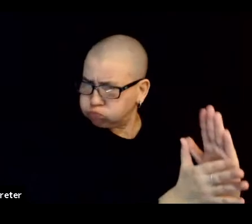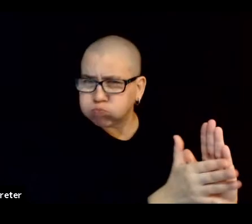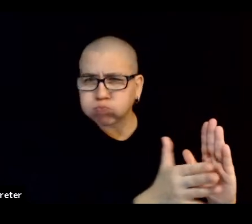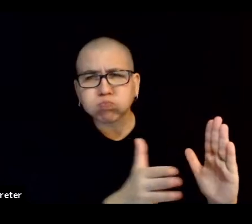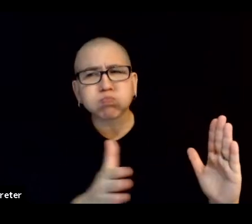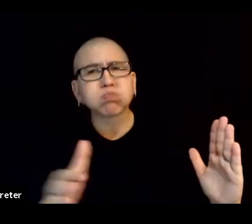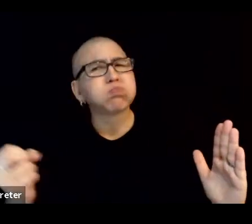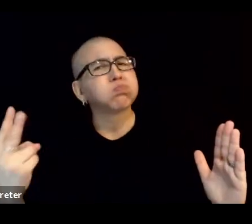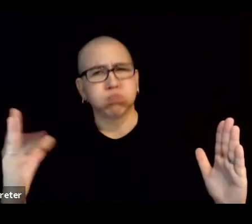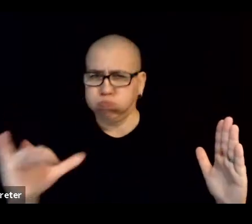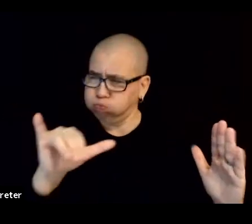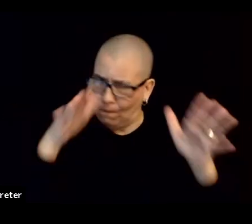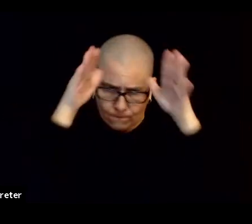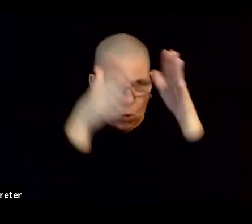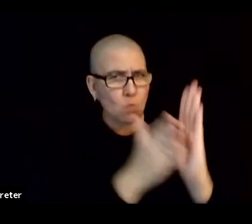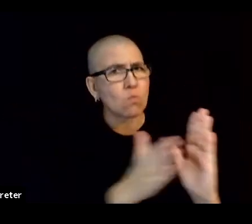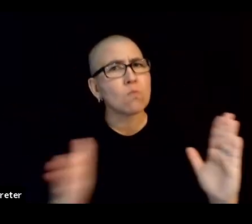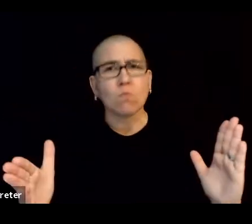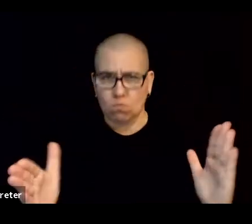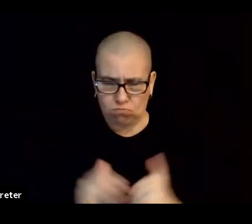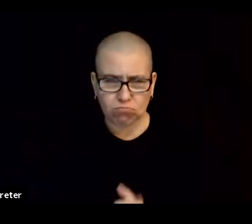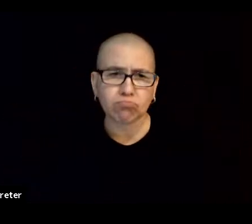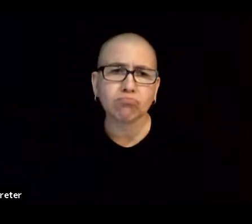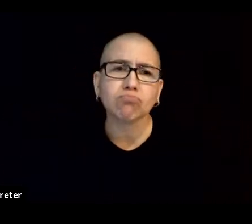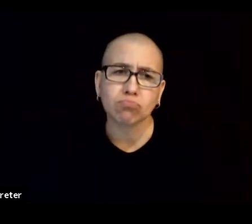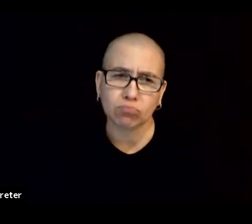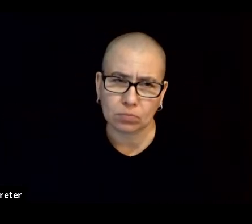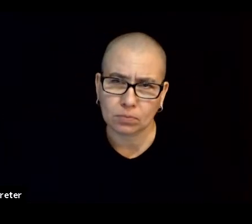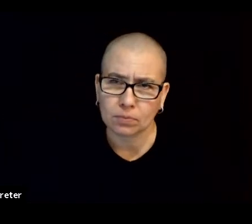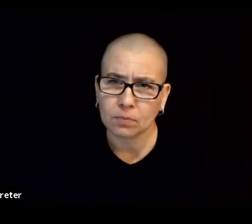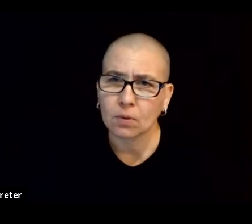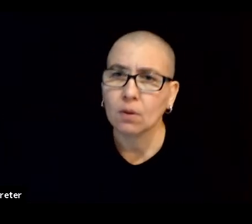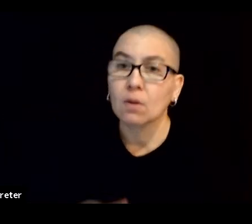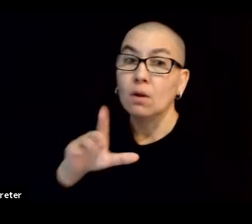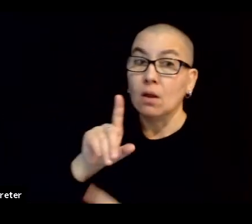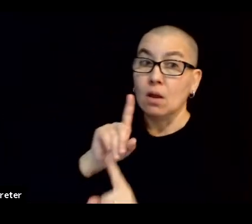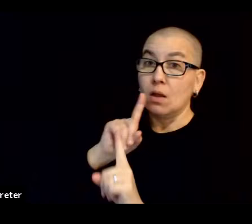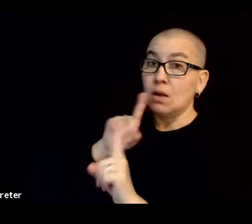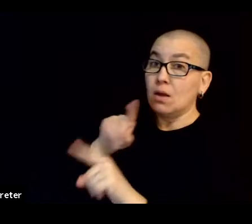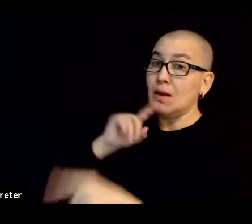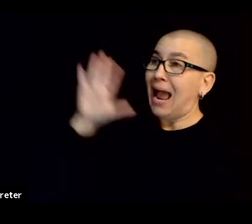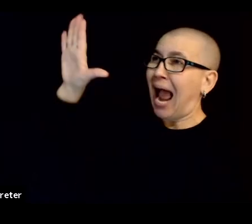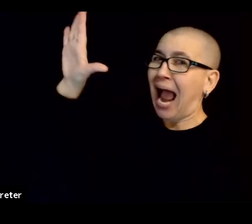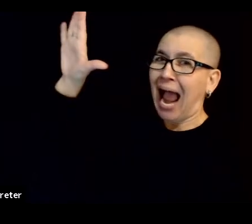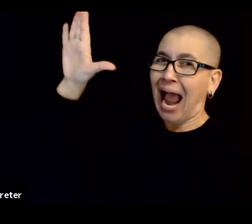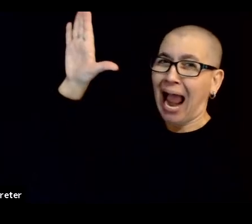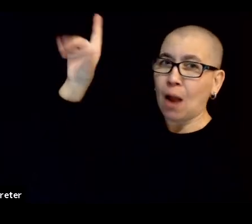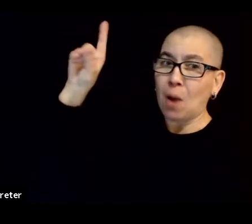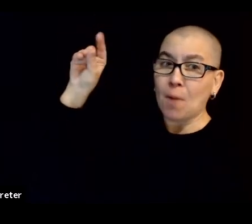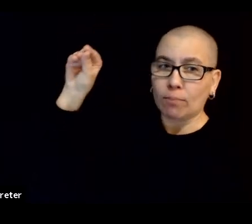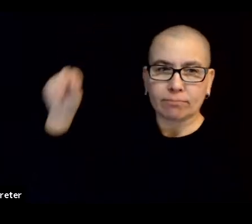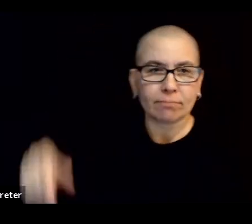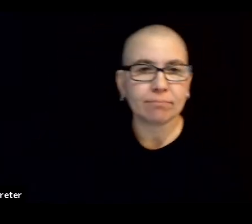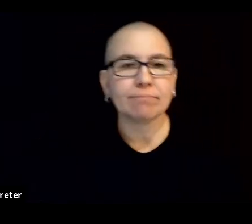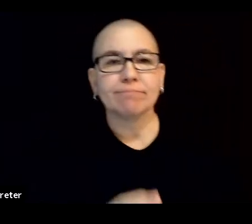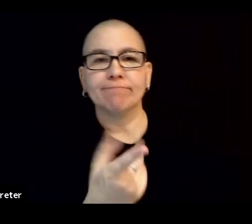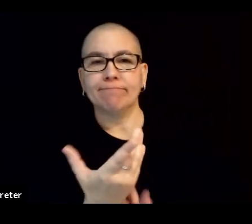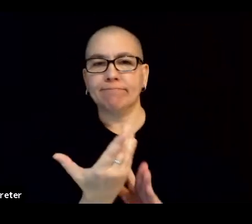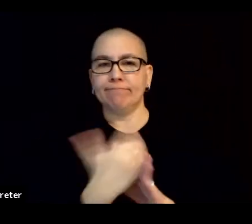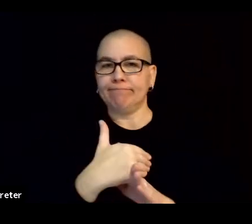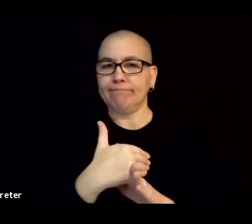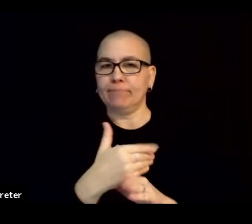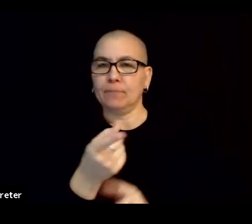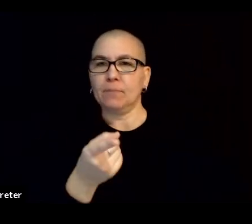Teddy, let's take one more if we got it. We came back around to Jeremy if anybody's got one final one. You've been listening to the COVID-19 briefing where we learned more about the